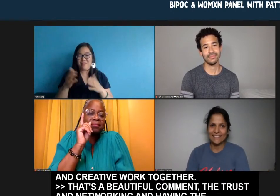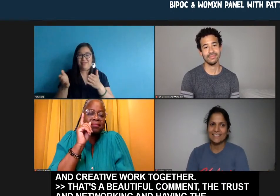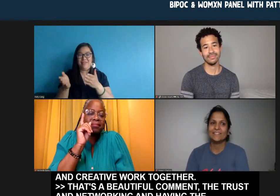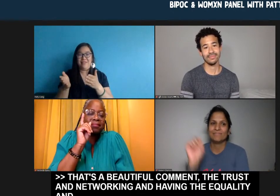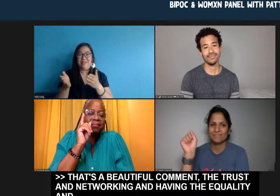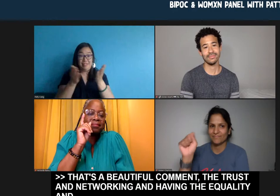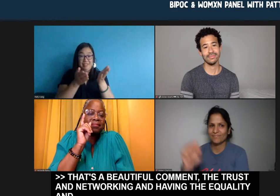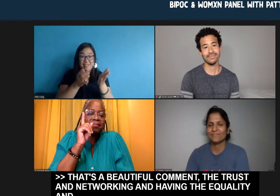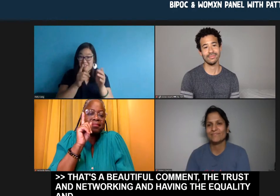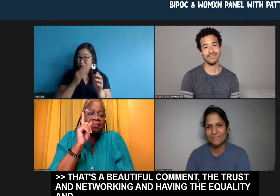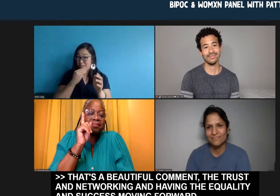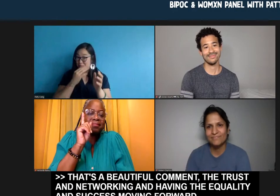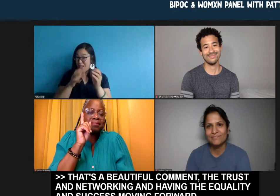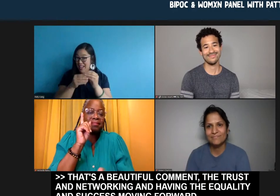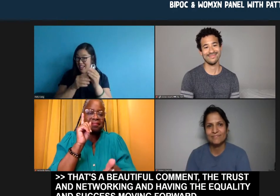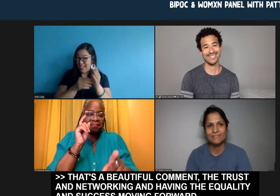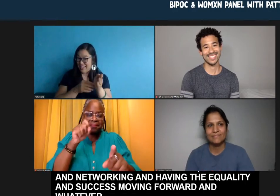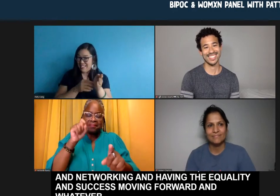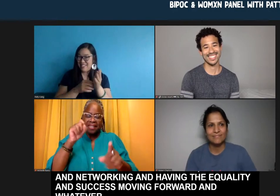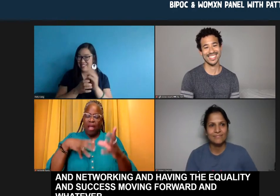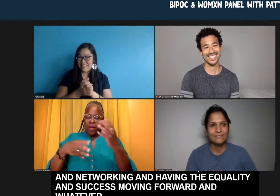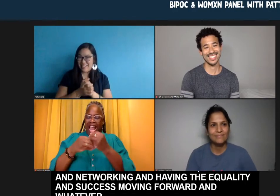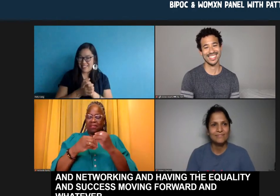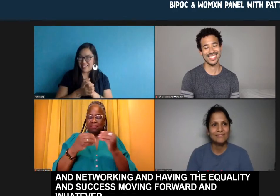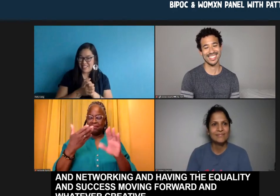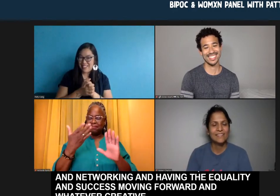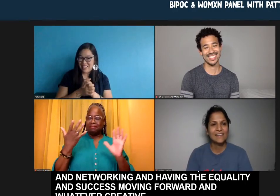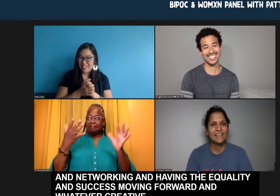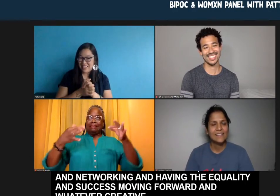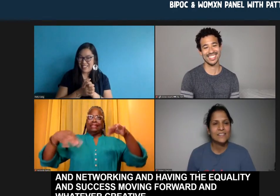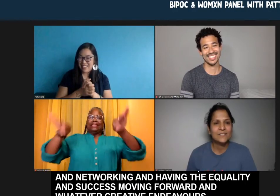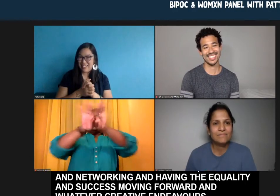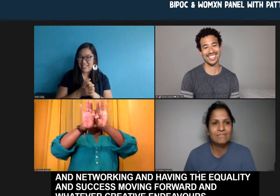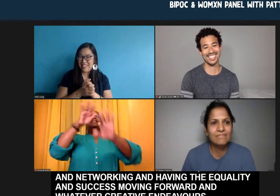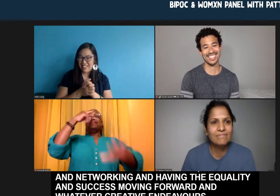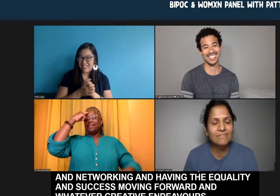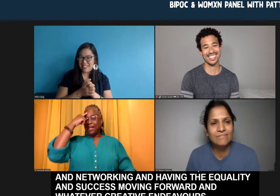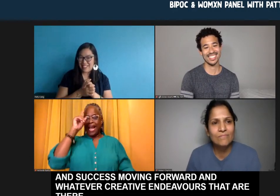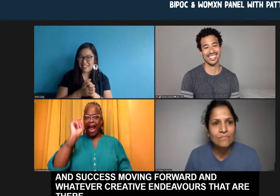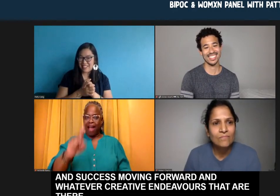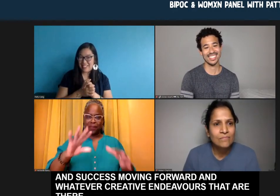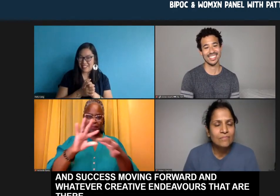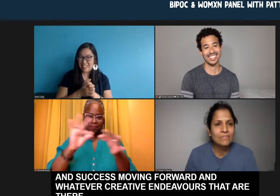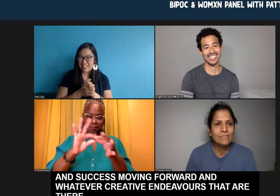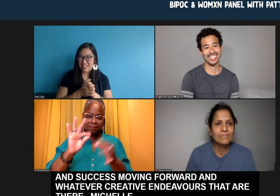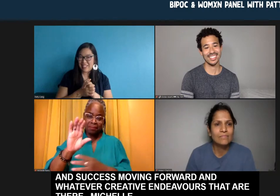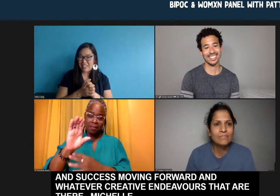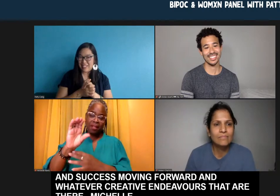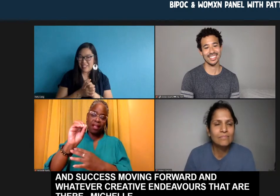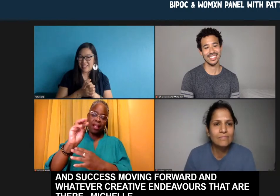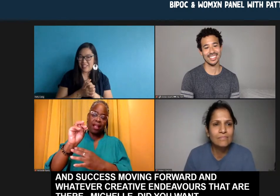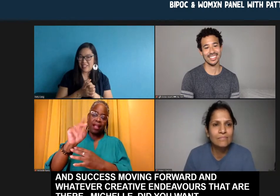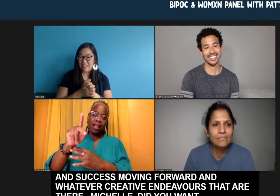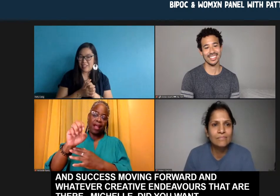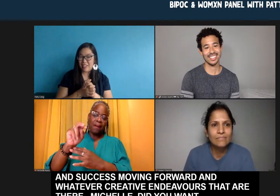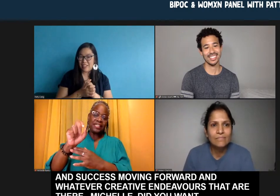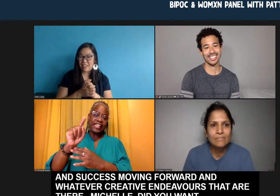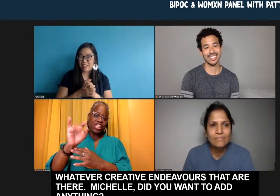endeavors that are there. So Michelle, did you want to add anything? There's one thing that I have to mention. It's so important.